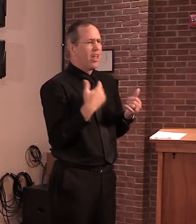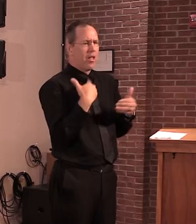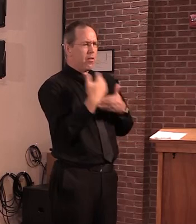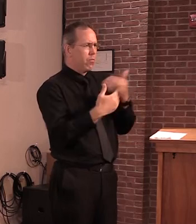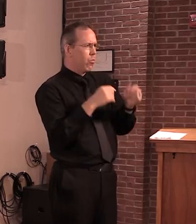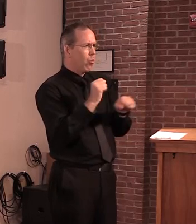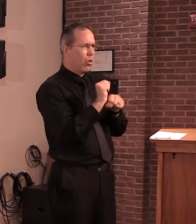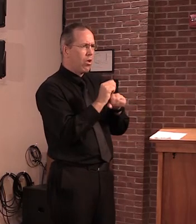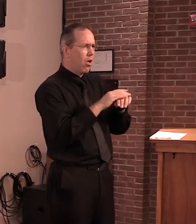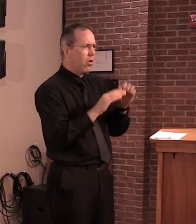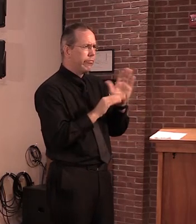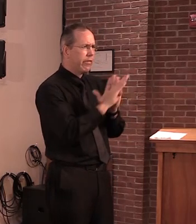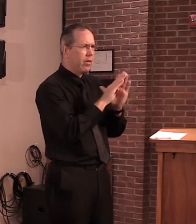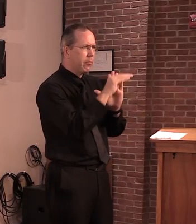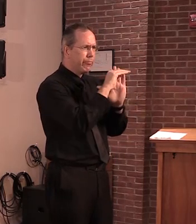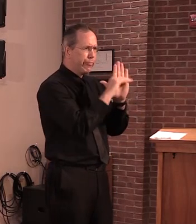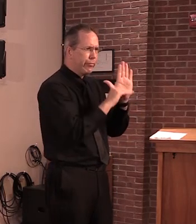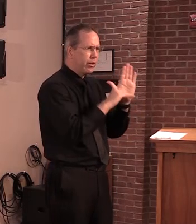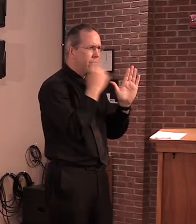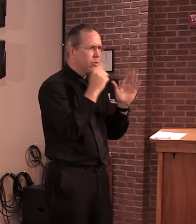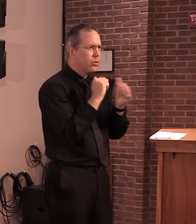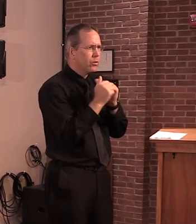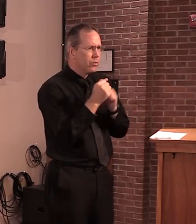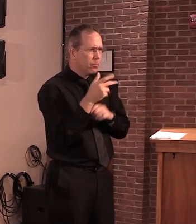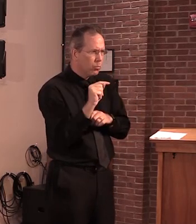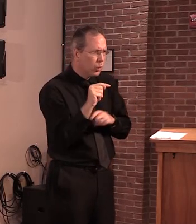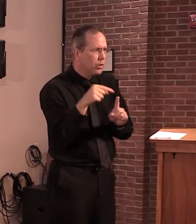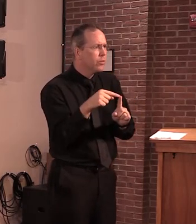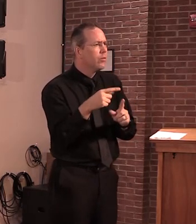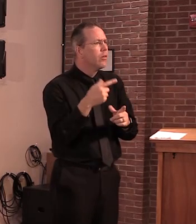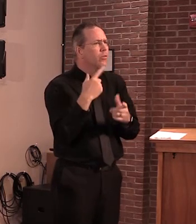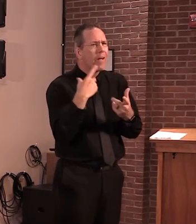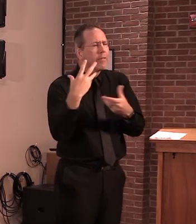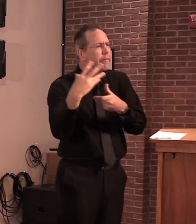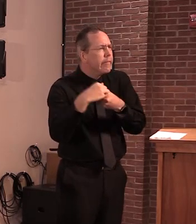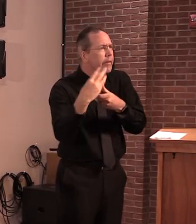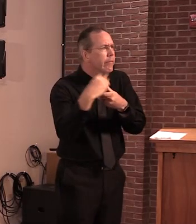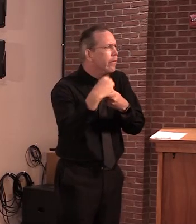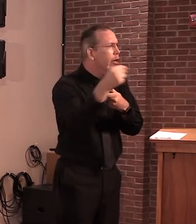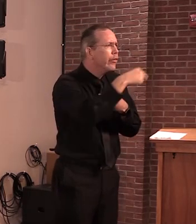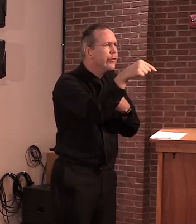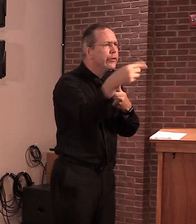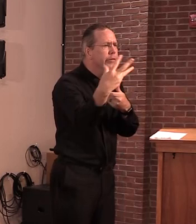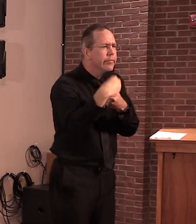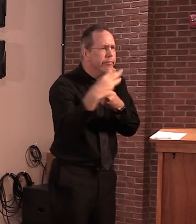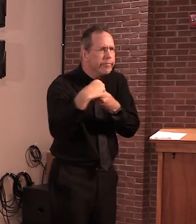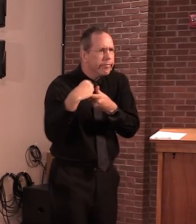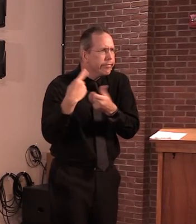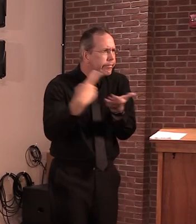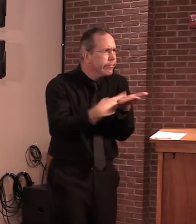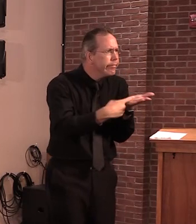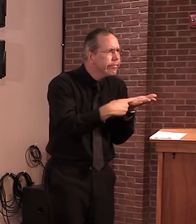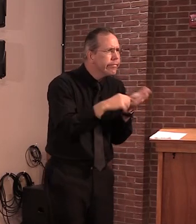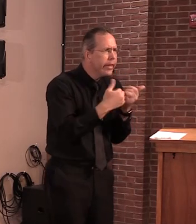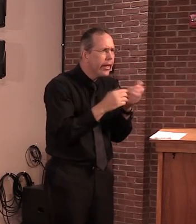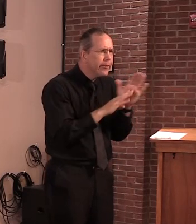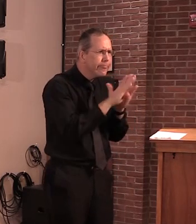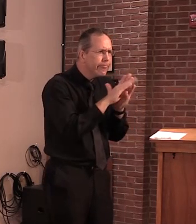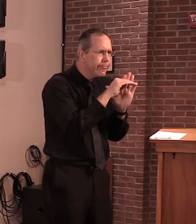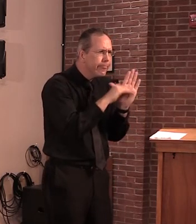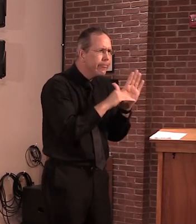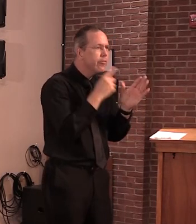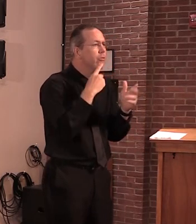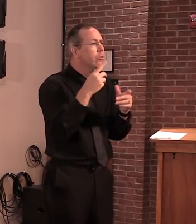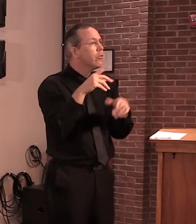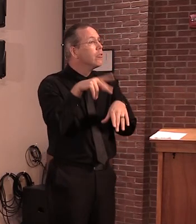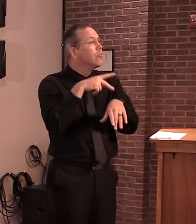bring the Vermont Principals Association involved from the very beginning, so they're actually the ones that are going to be developing the specific guidelines for